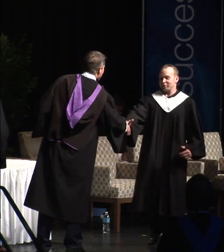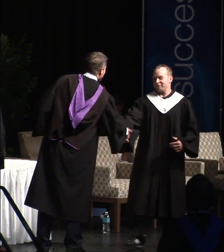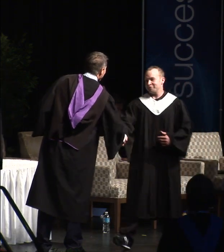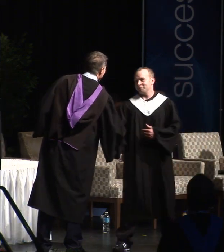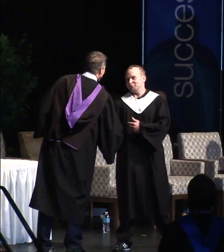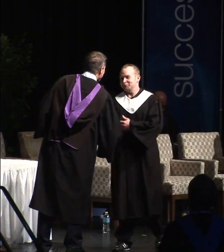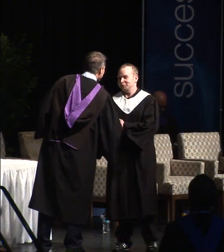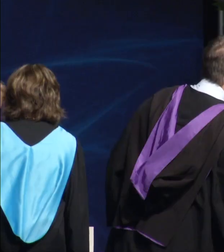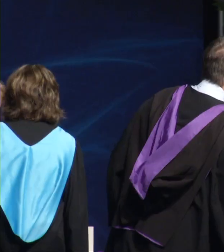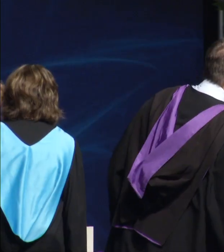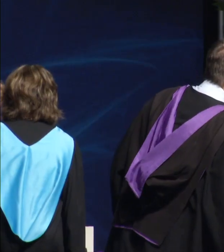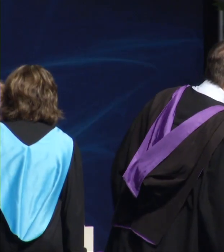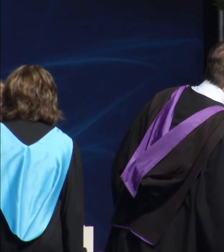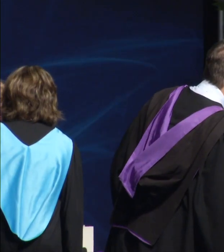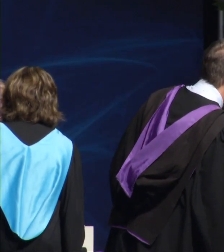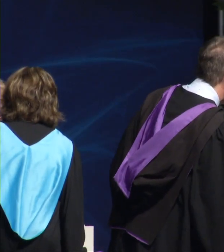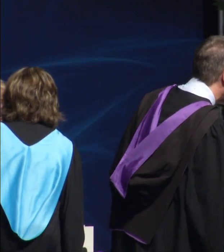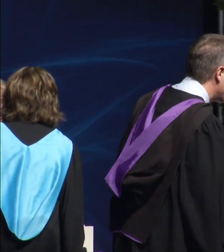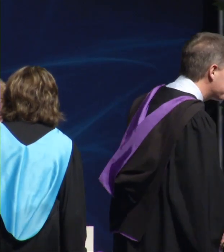too, Mr.